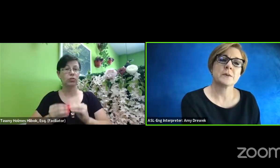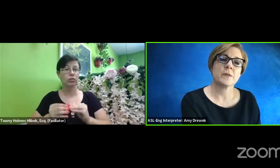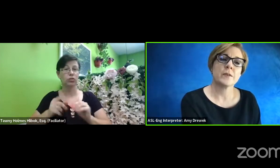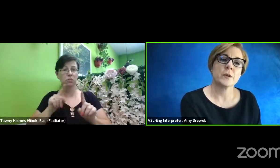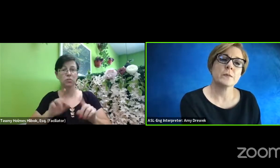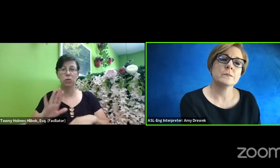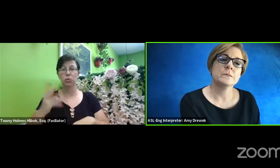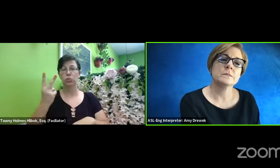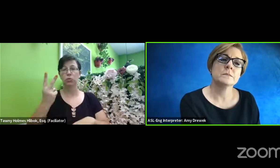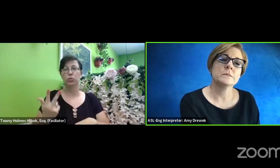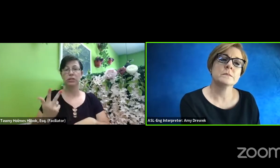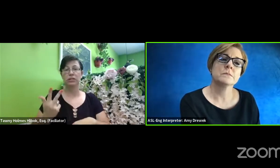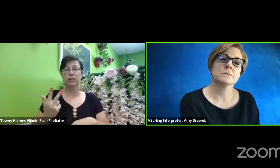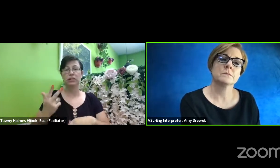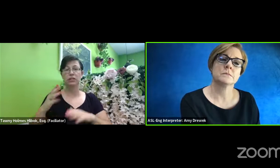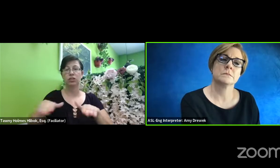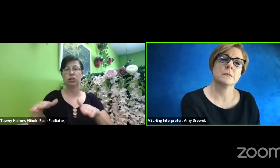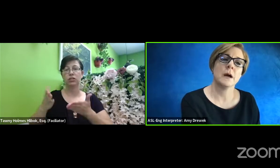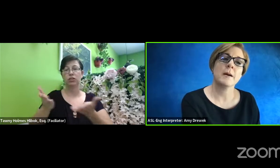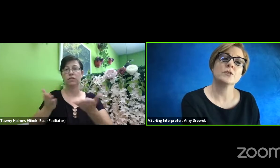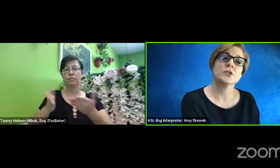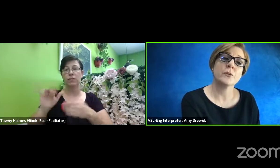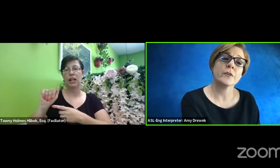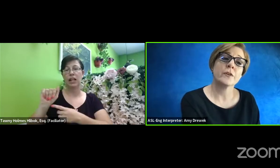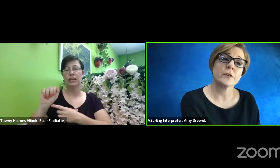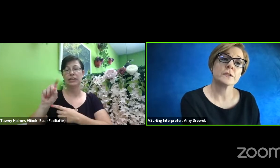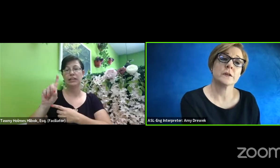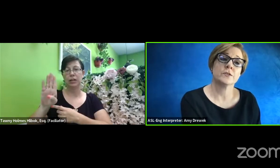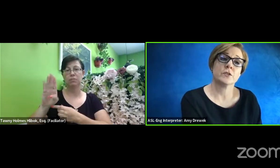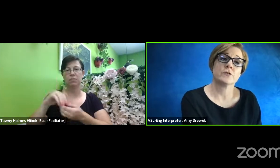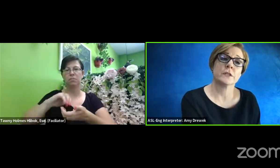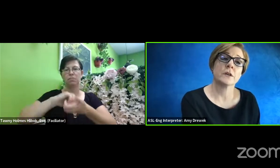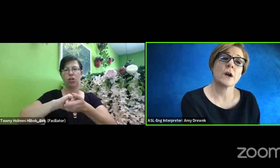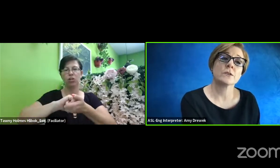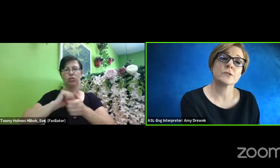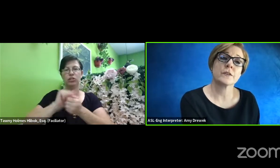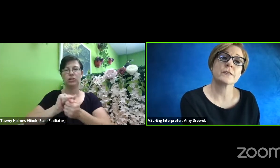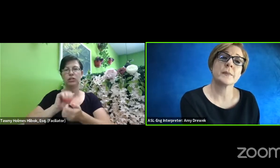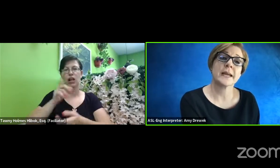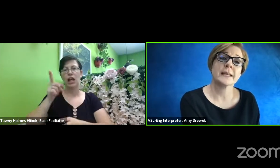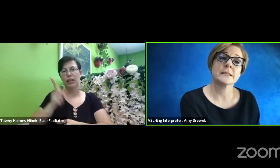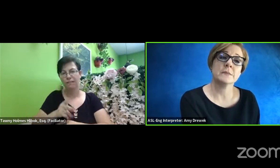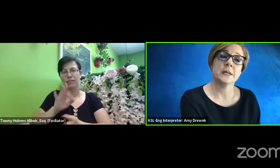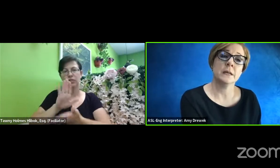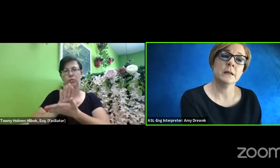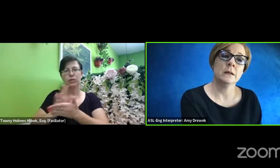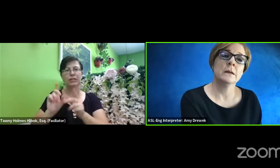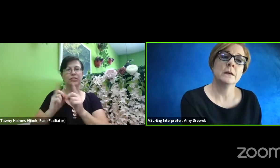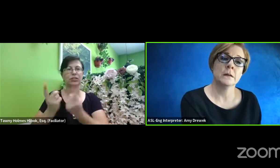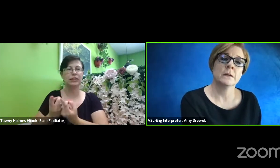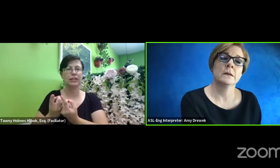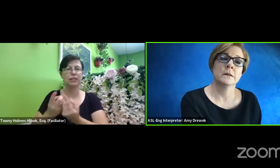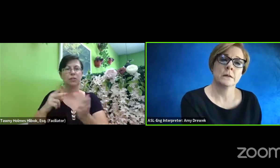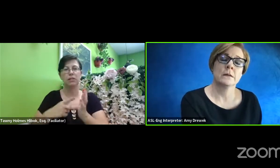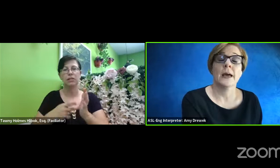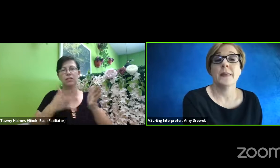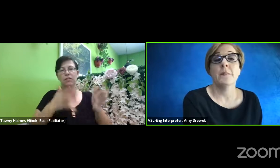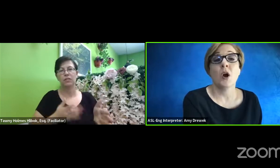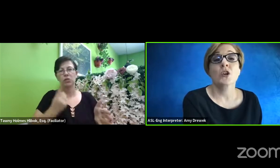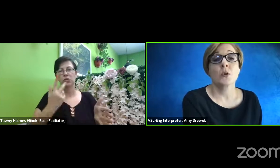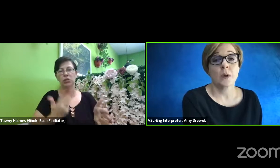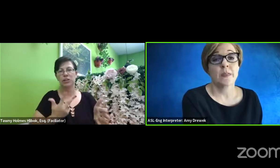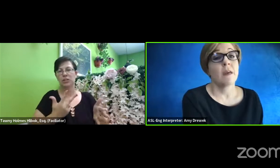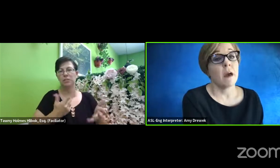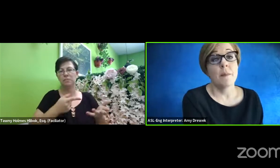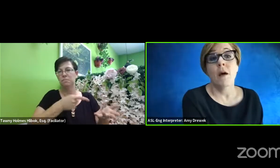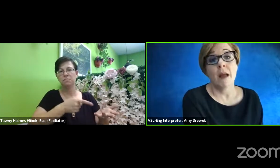during the assessment review. About 2/3 of children are served by ASCP, and